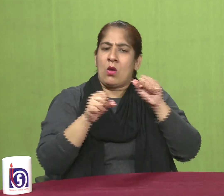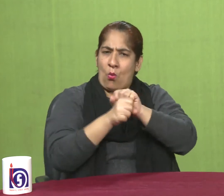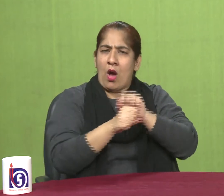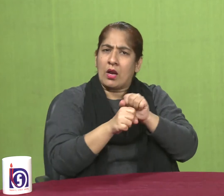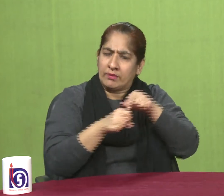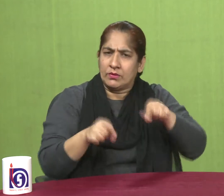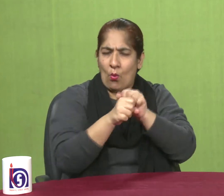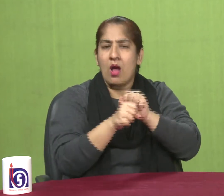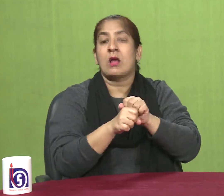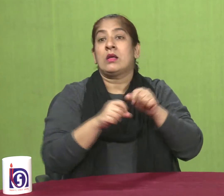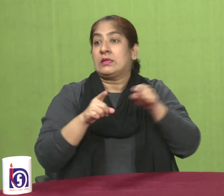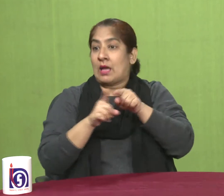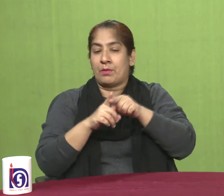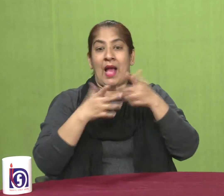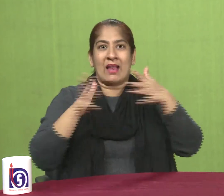indent firms.